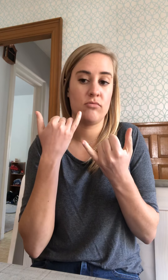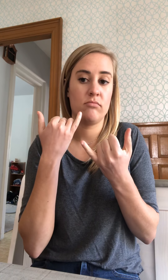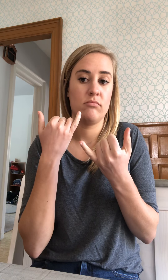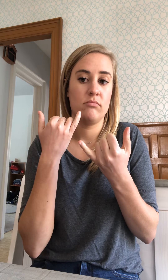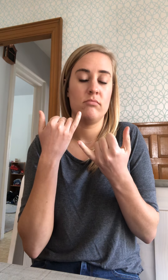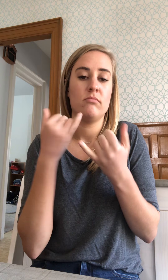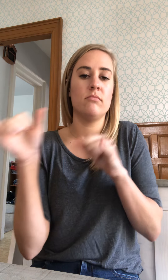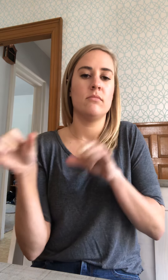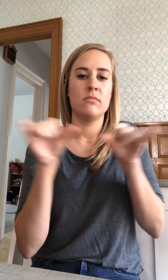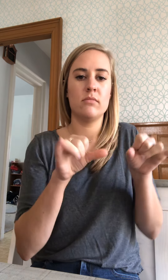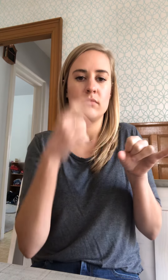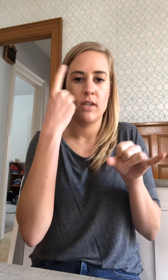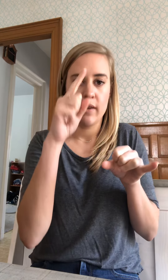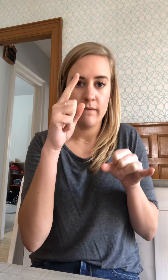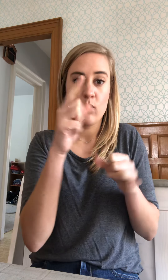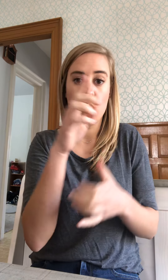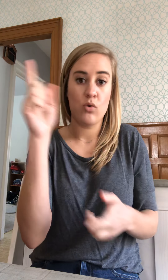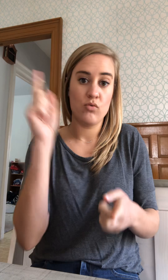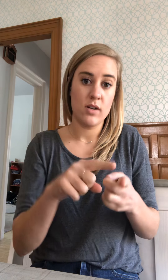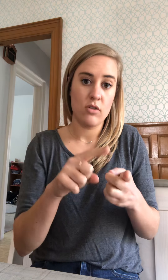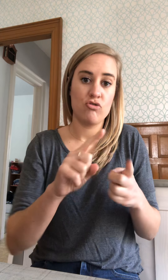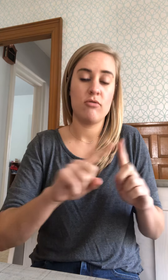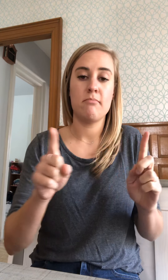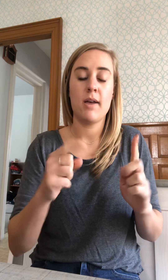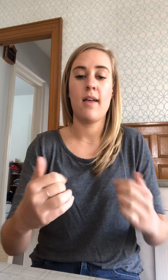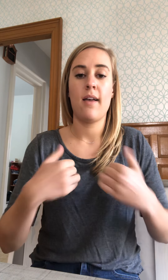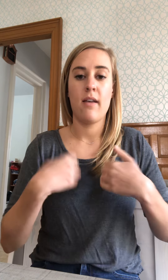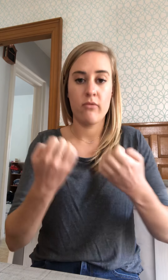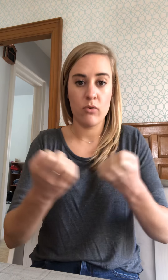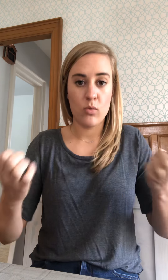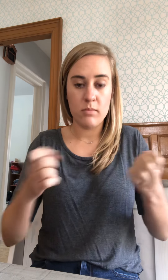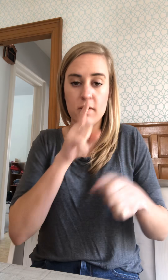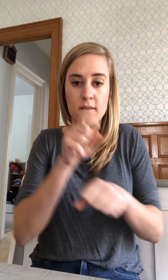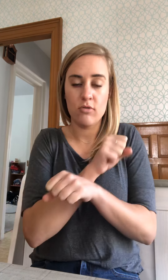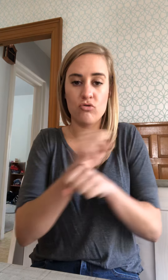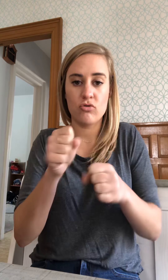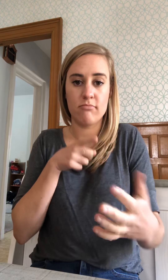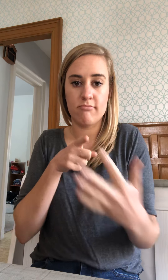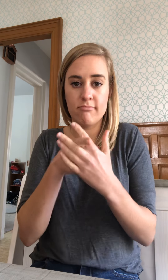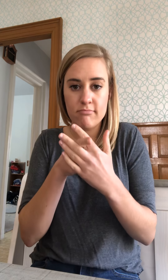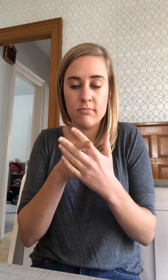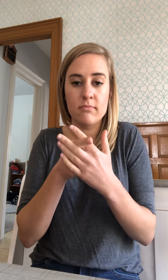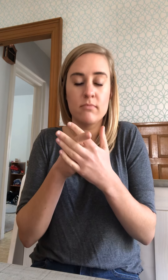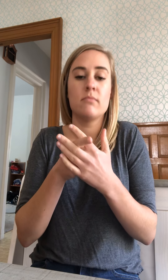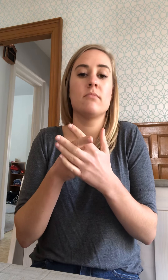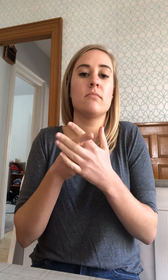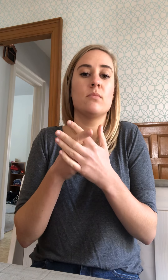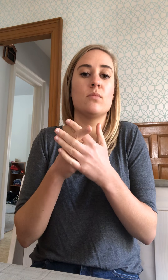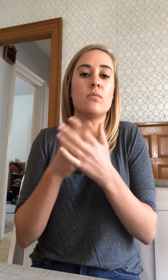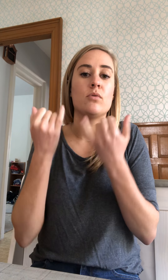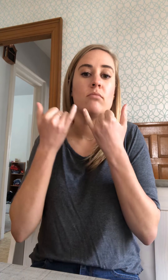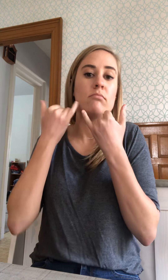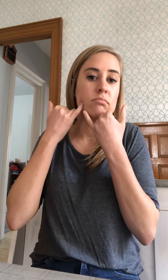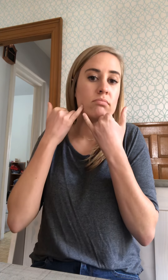reduction, but we have a device that penetrates through skin to hold the fracture in its reduced